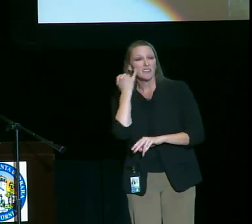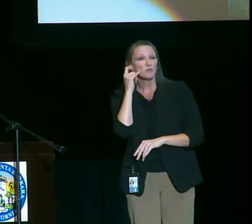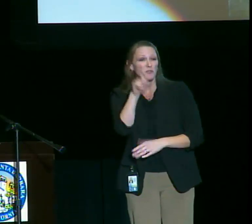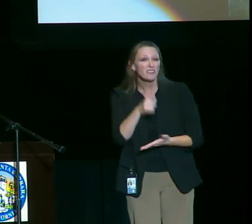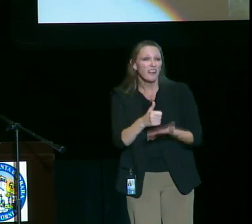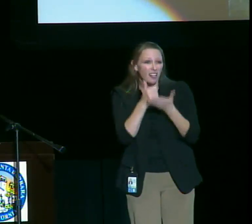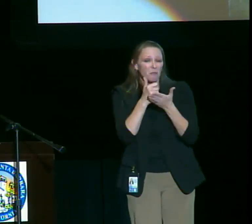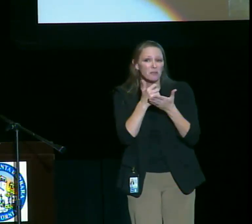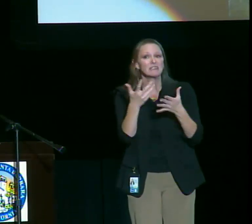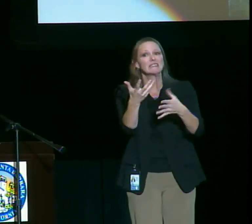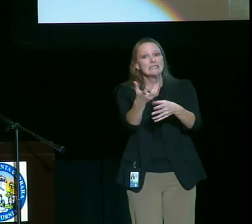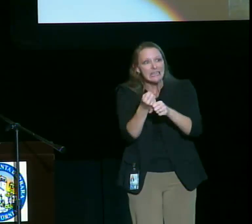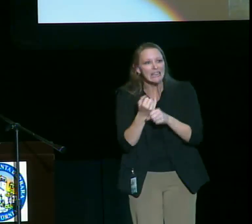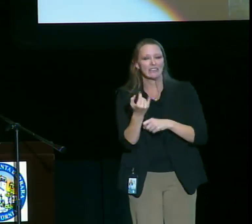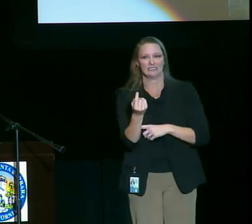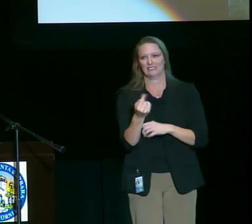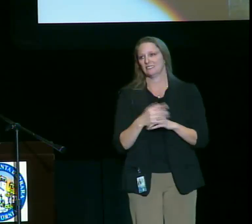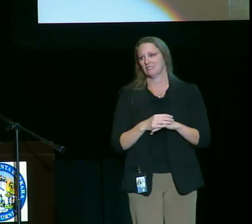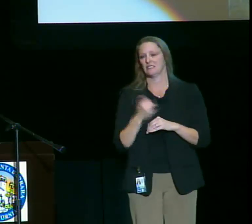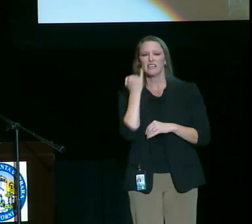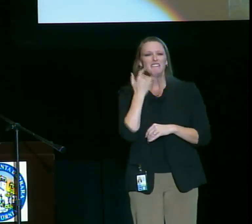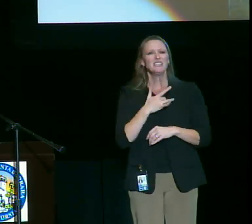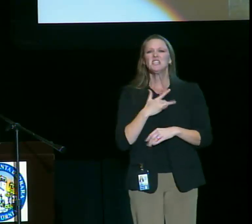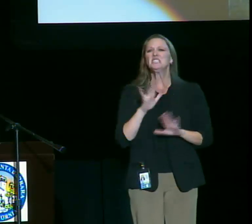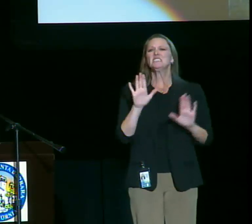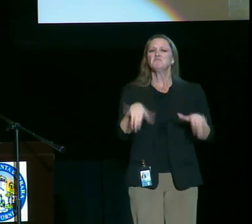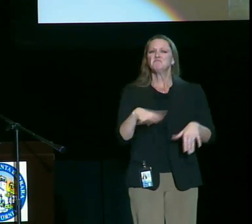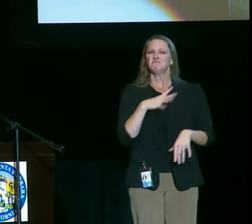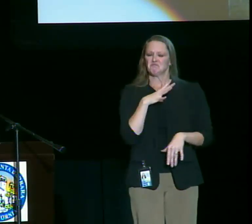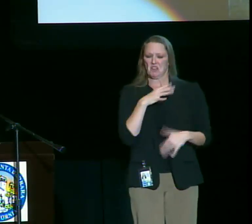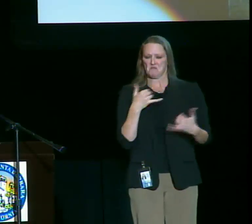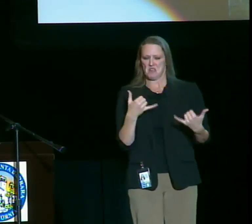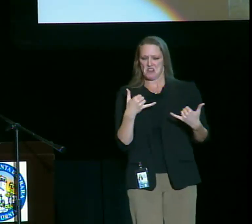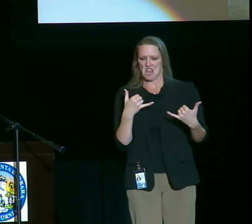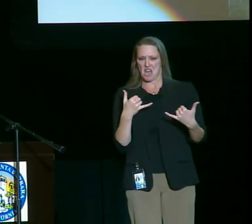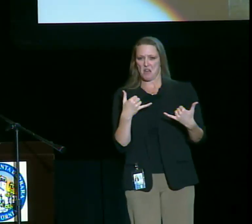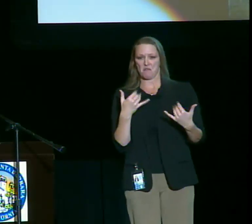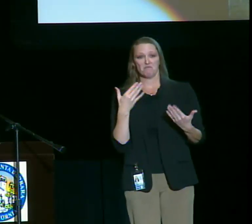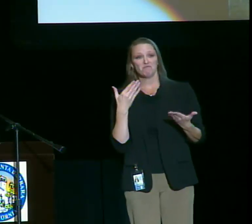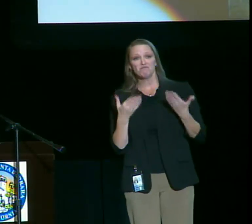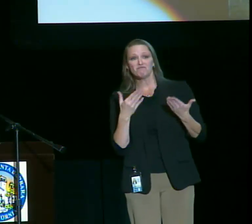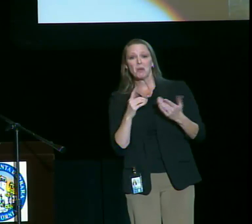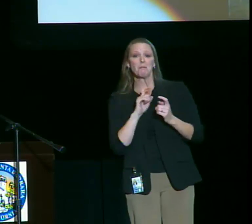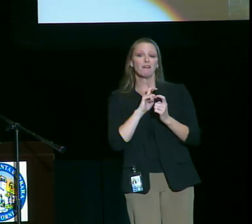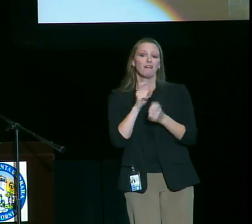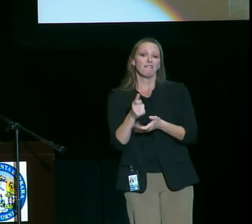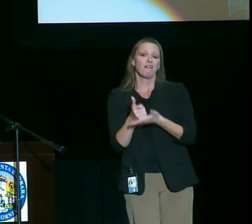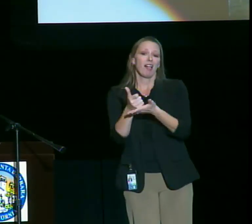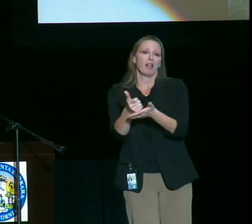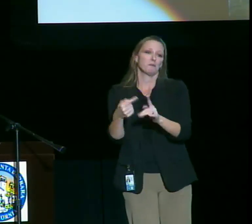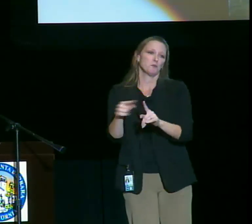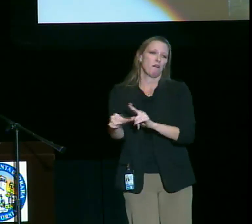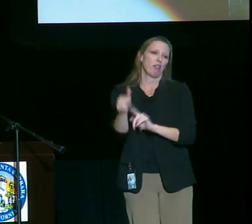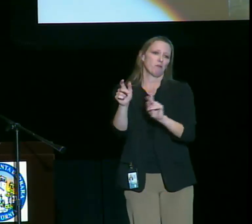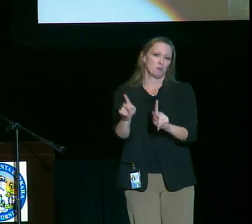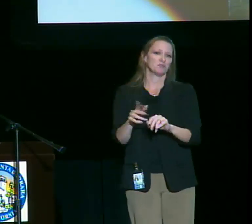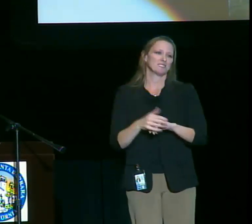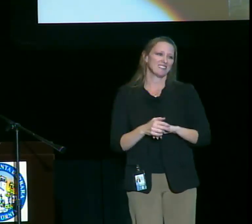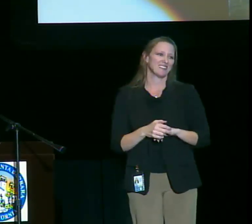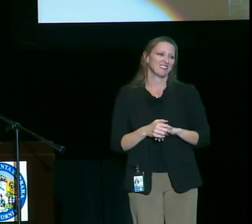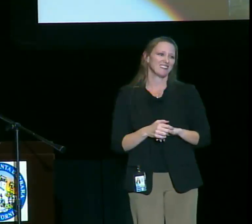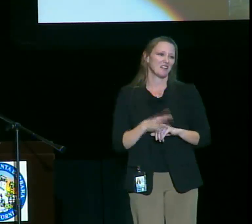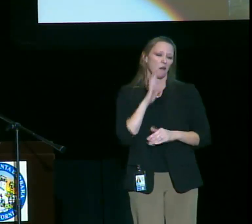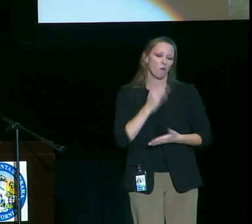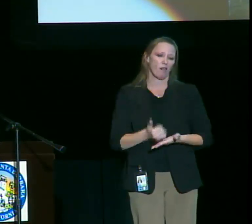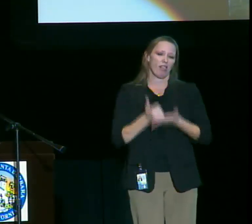help. If you don't feel you need help right now, consider lending help to another in our community. This will all